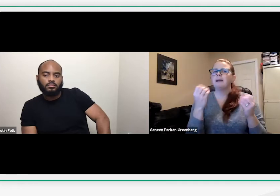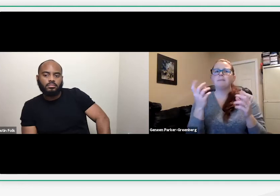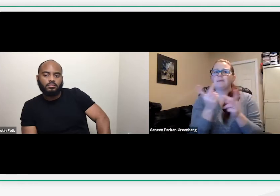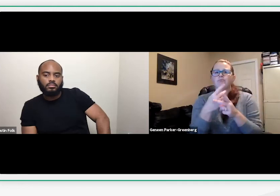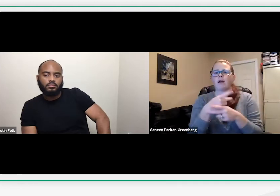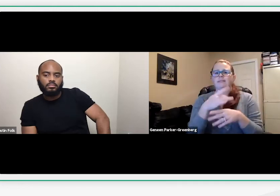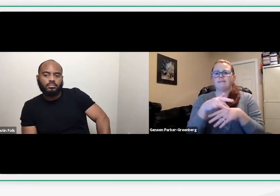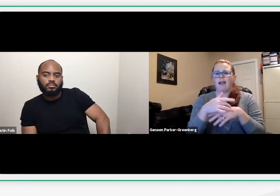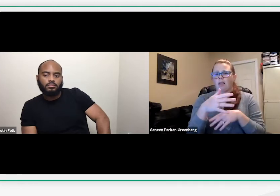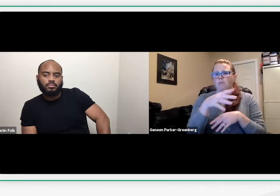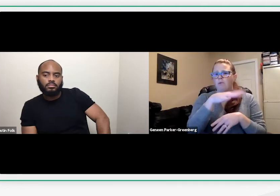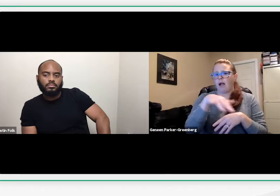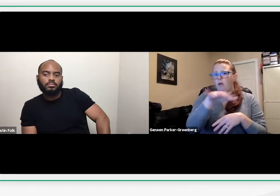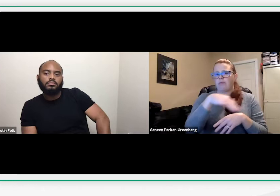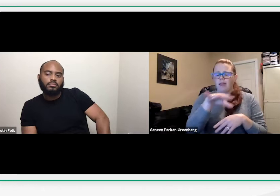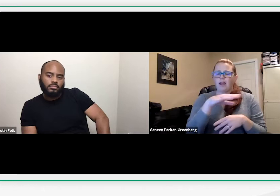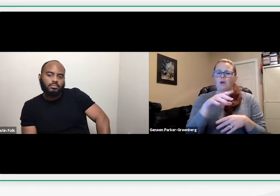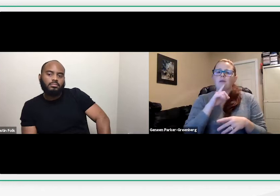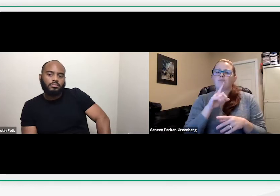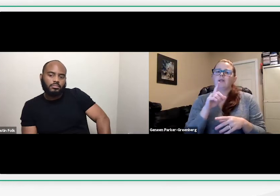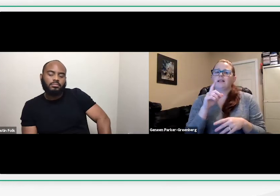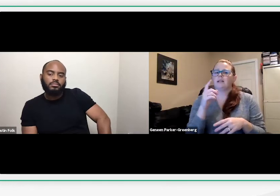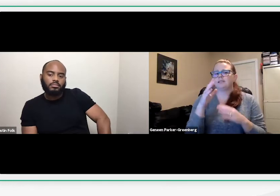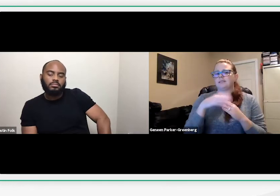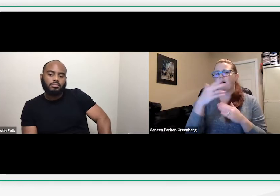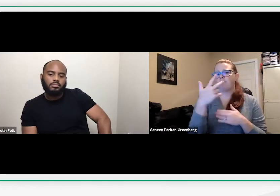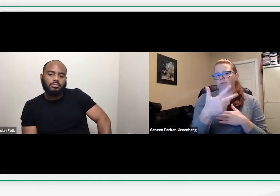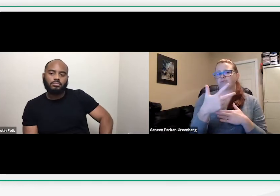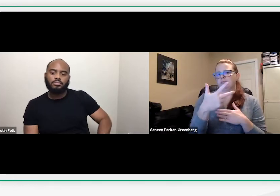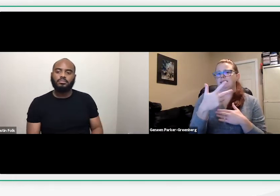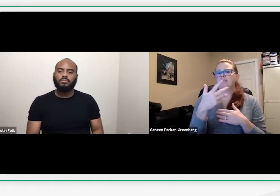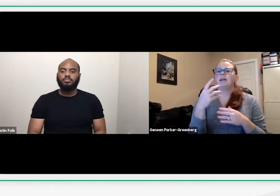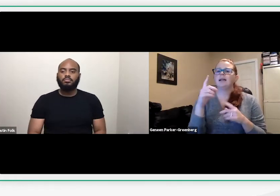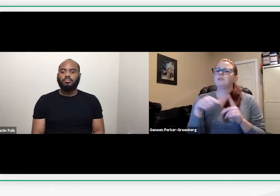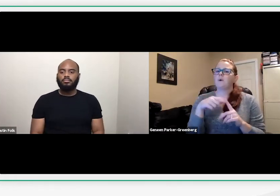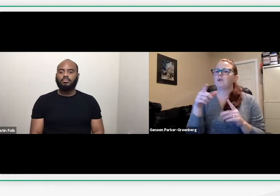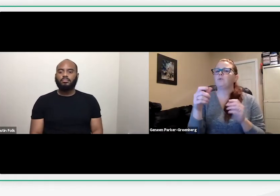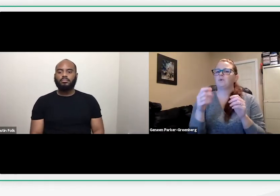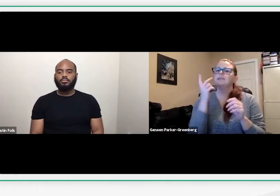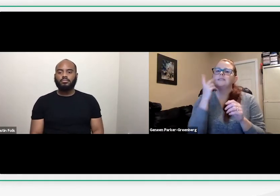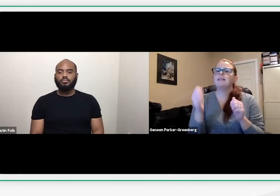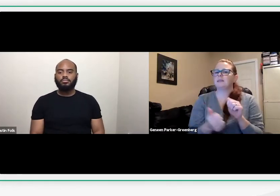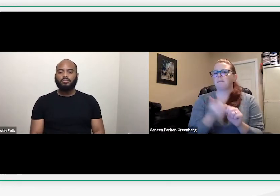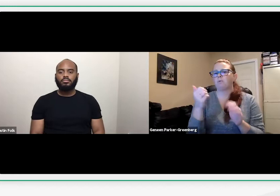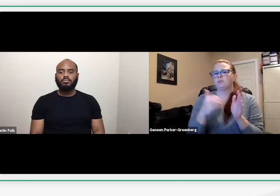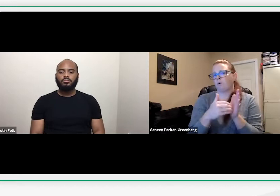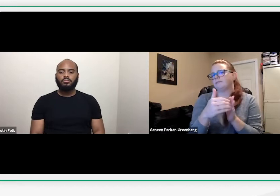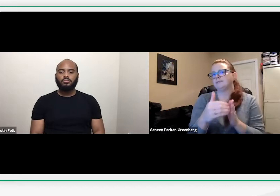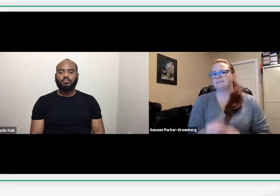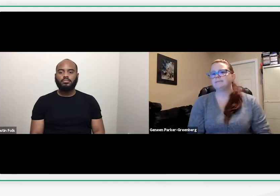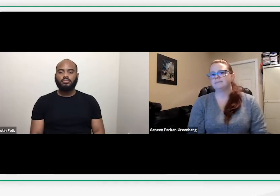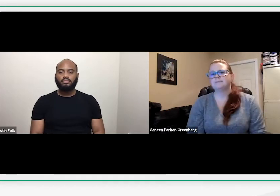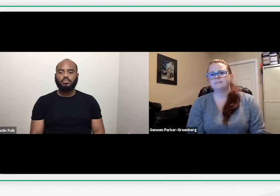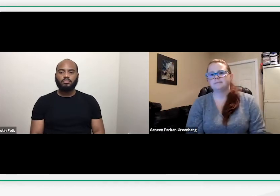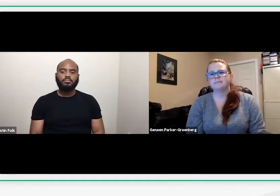foreclosures or any mortgage loans that were closed. Um, so with any, really the